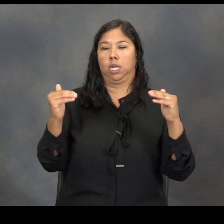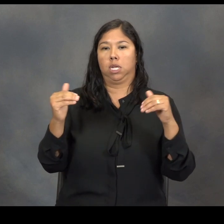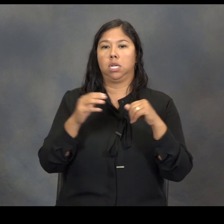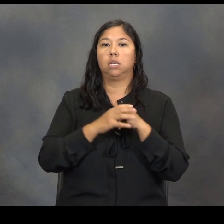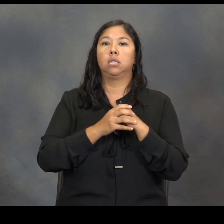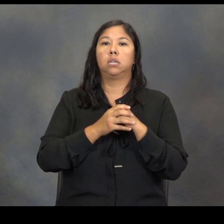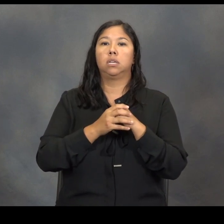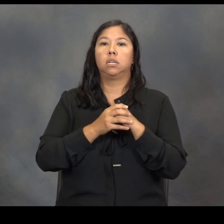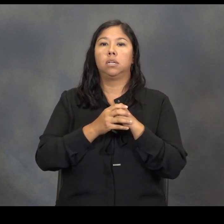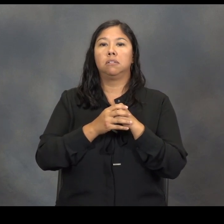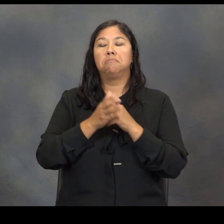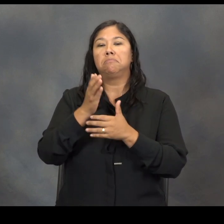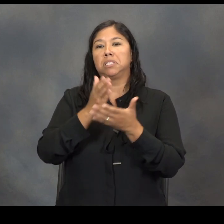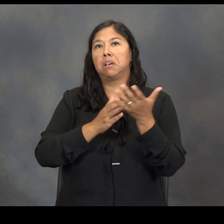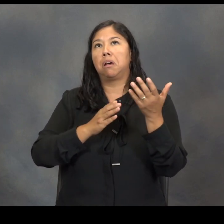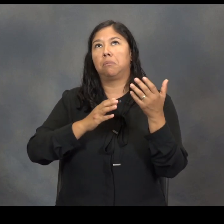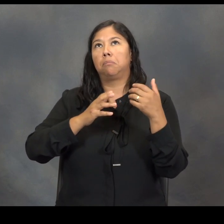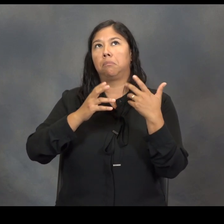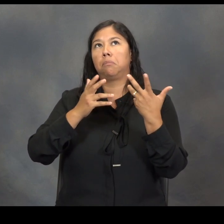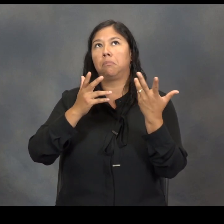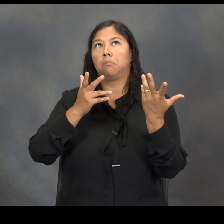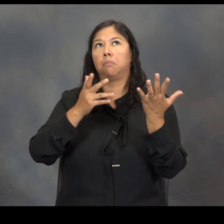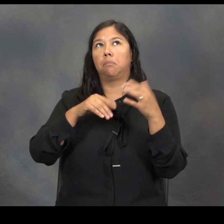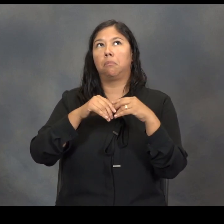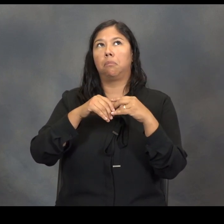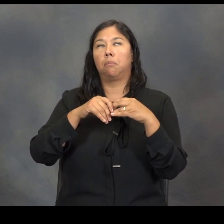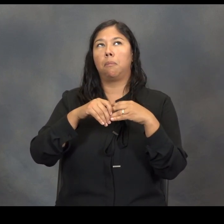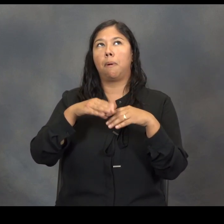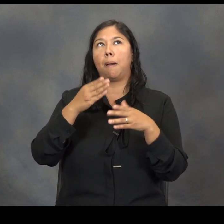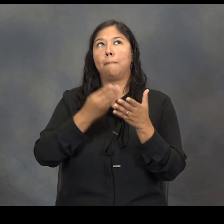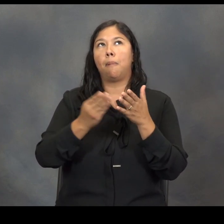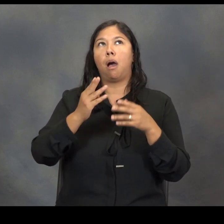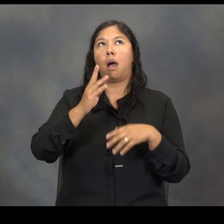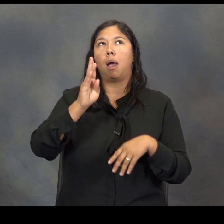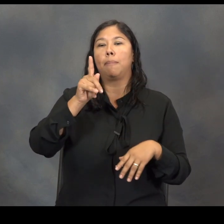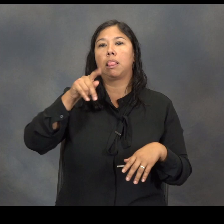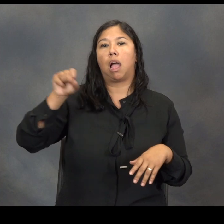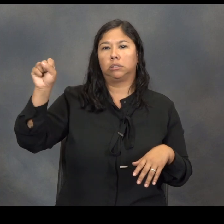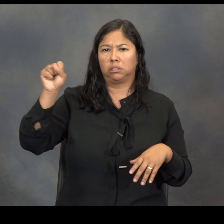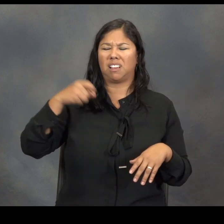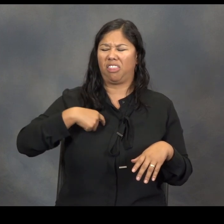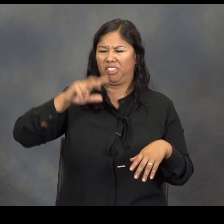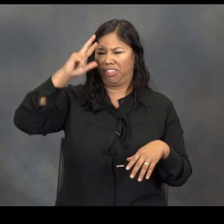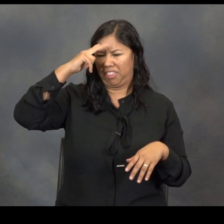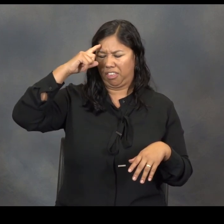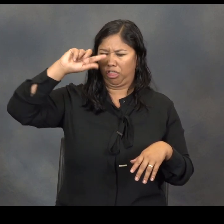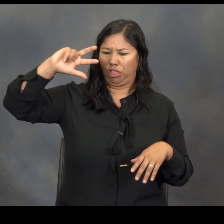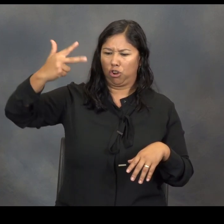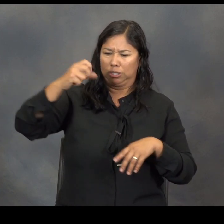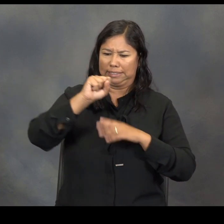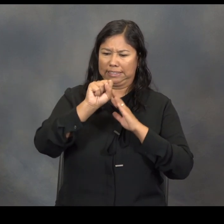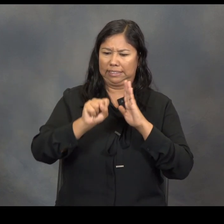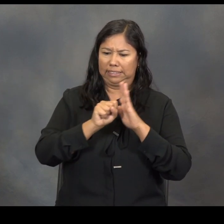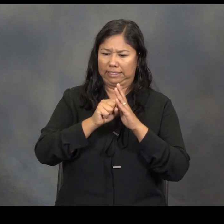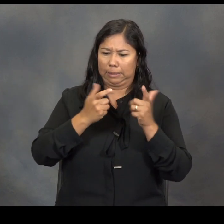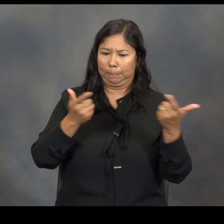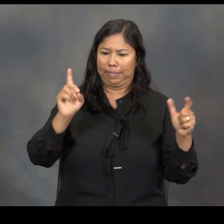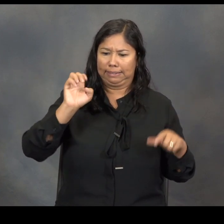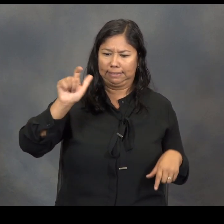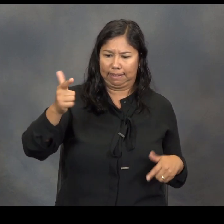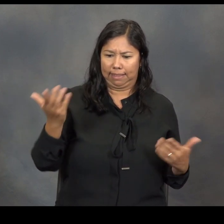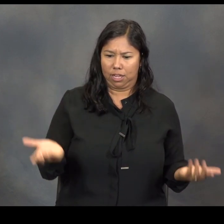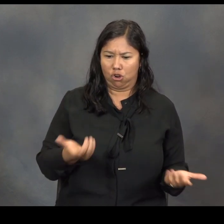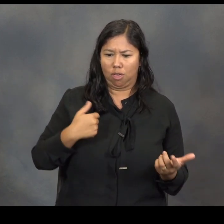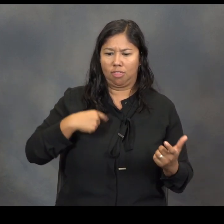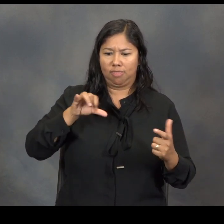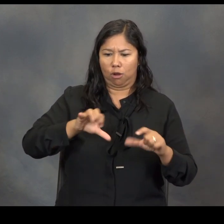lot of active transportation work. Bike Plus is a program that we have, I think we're in our third season now. It's a big deal. That